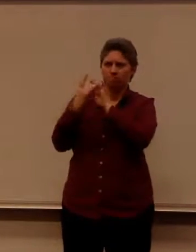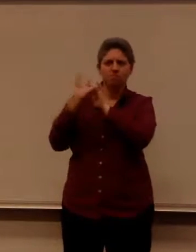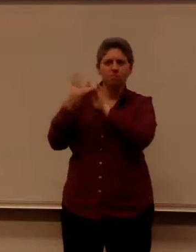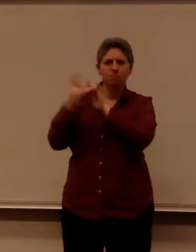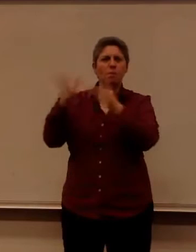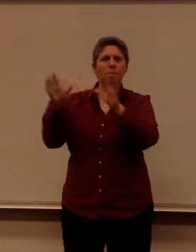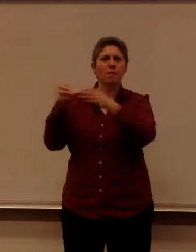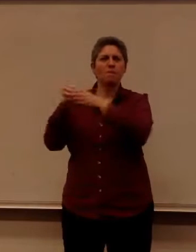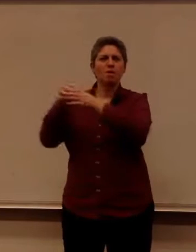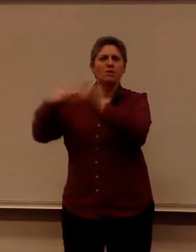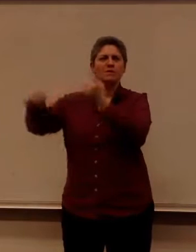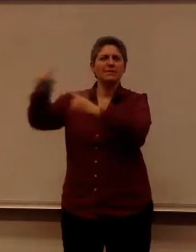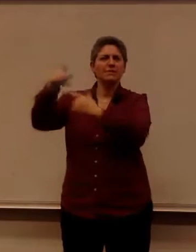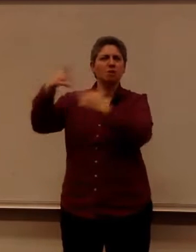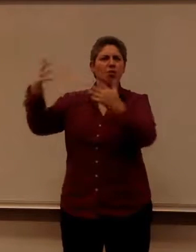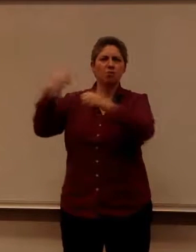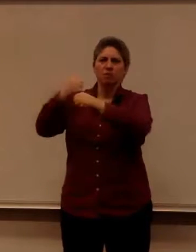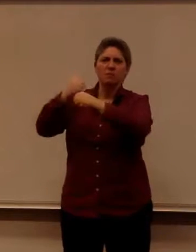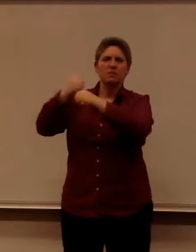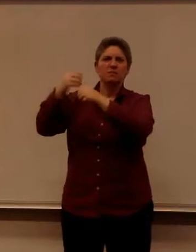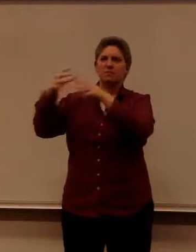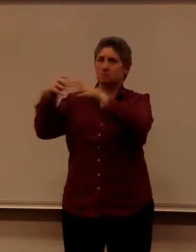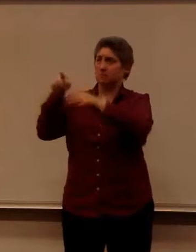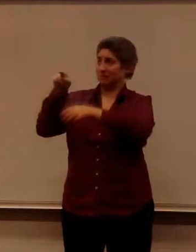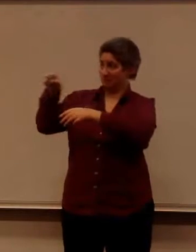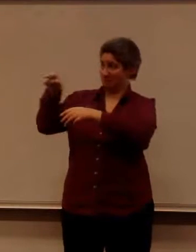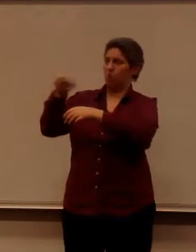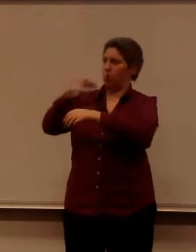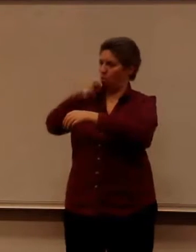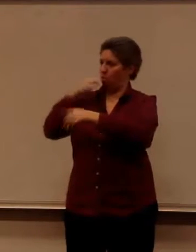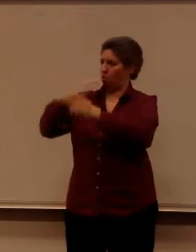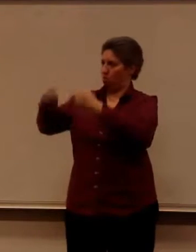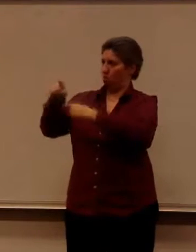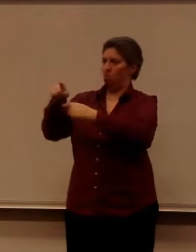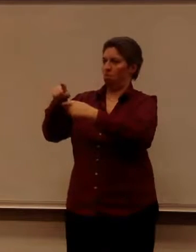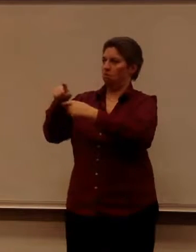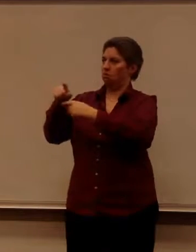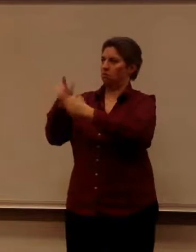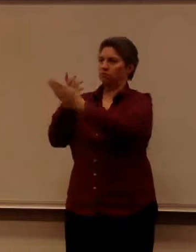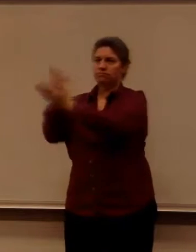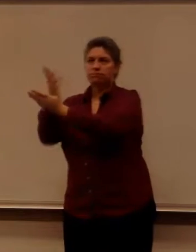I should say as well, SCOD also work quite closely with the public bodies and the Scottish Government